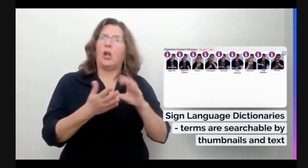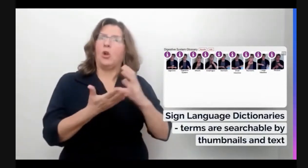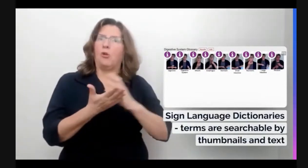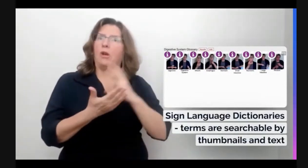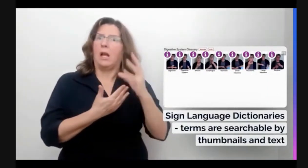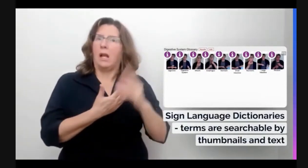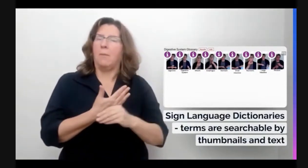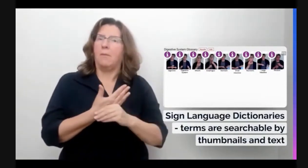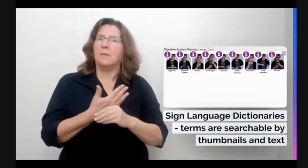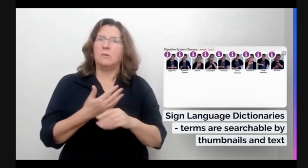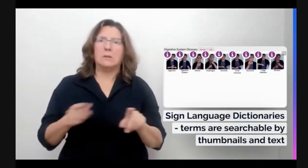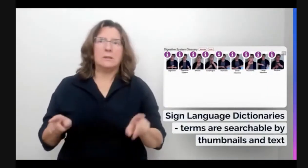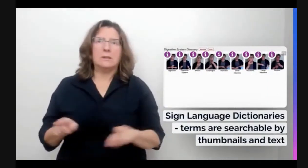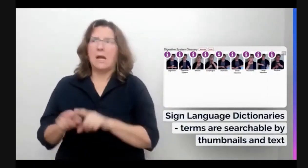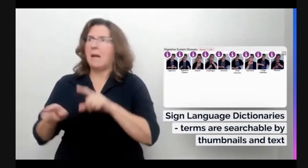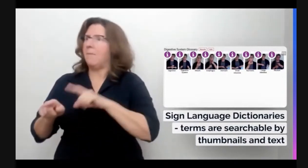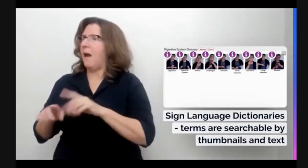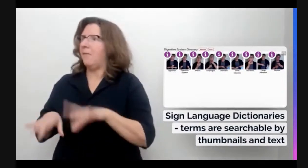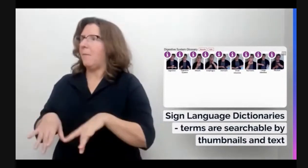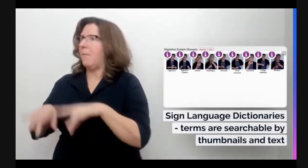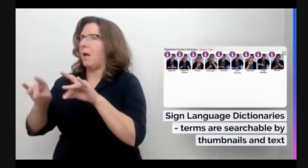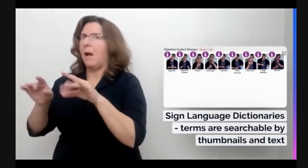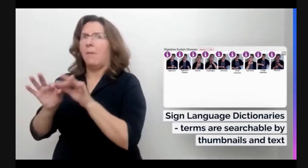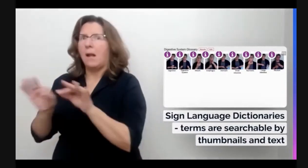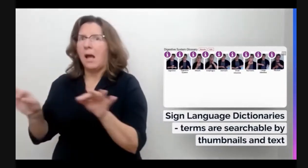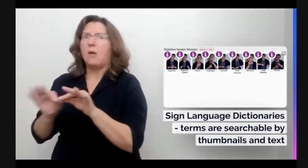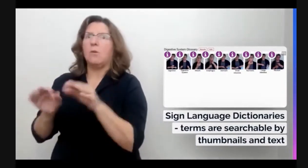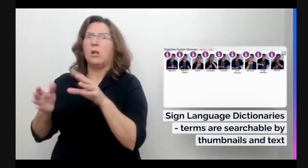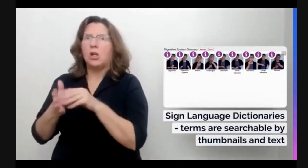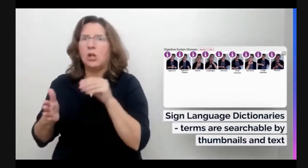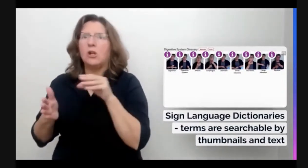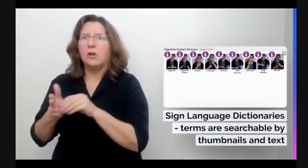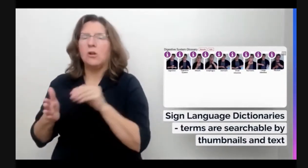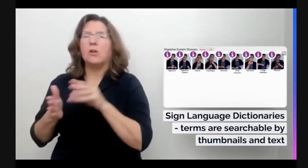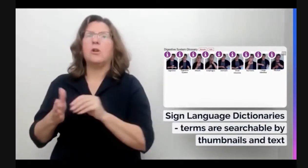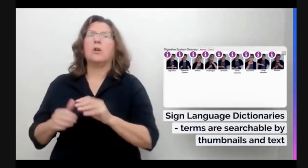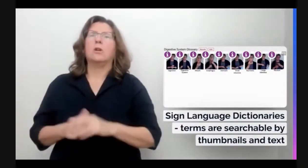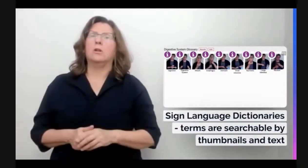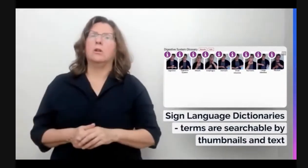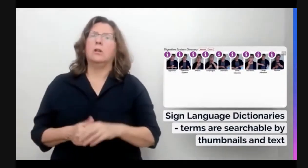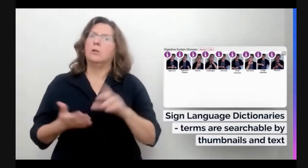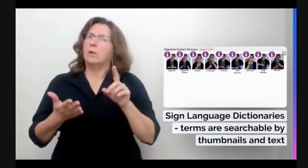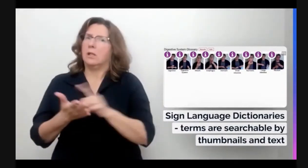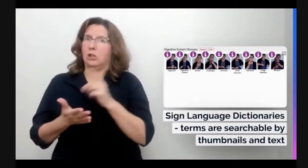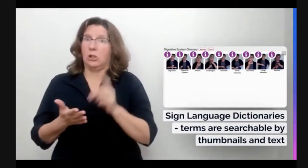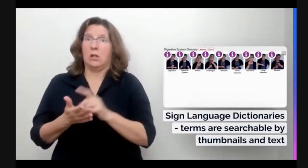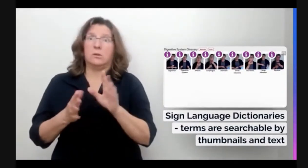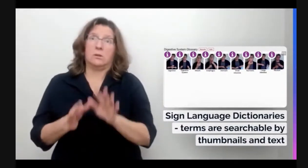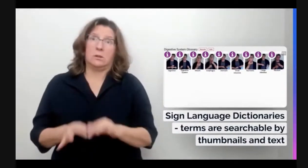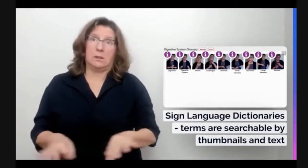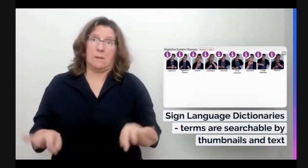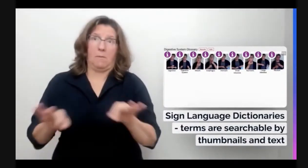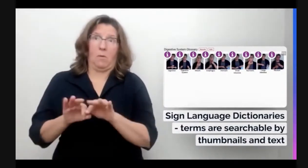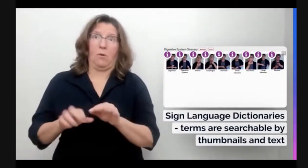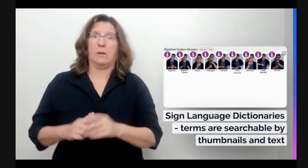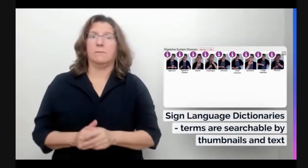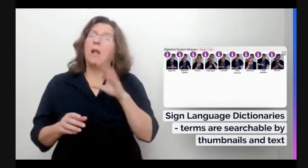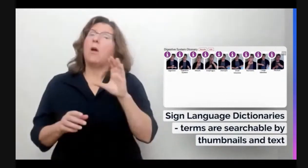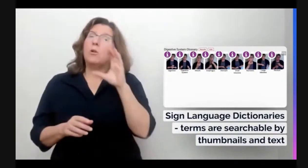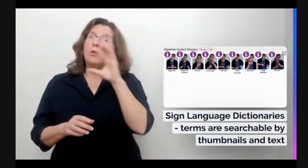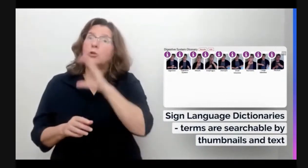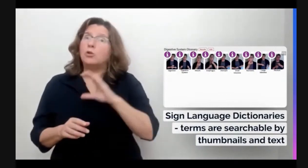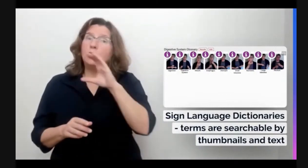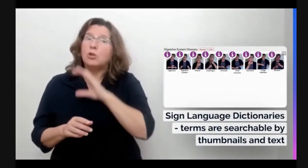acquiring language while at the same time trying to learn the curriculum. So dictionaries help